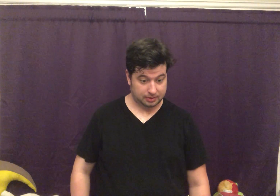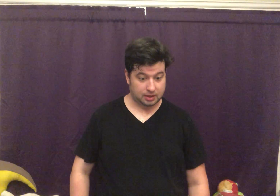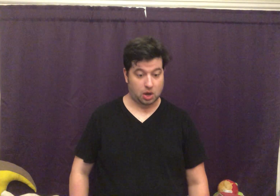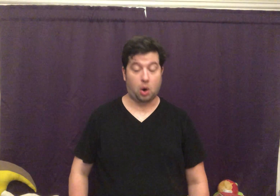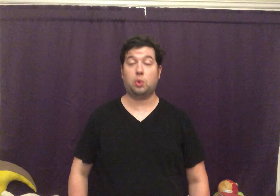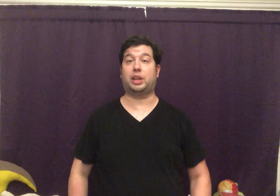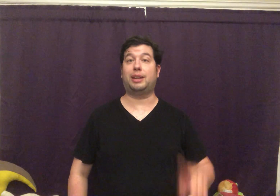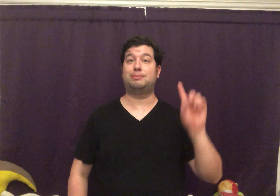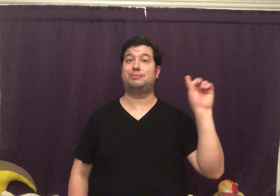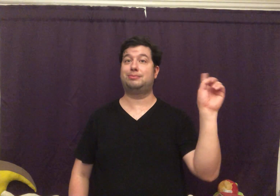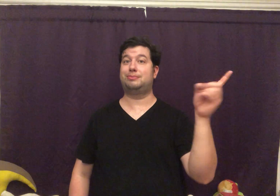Only.